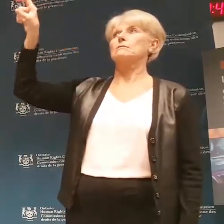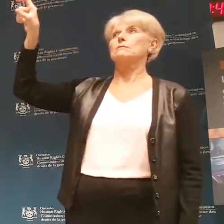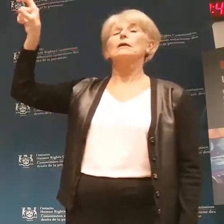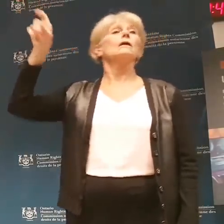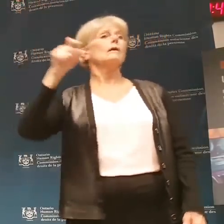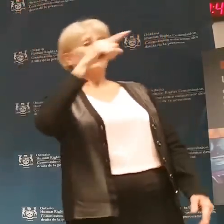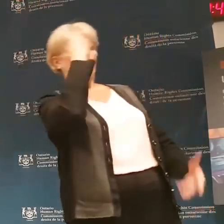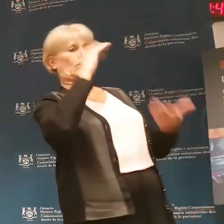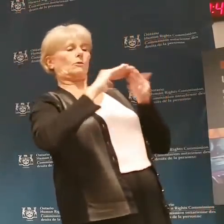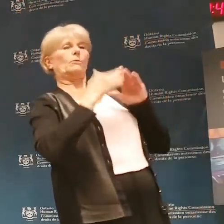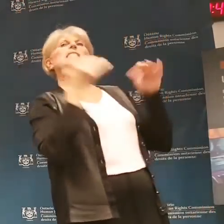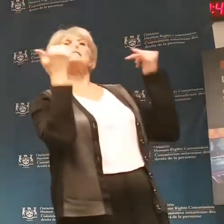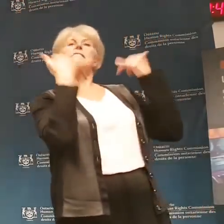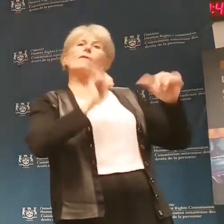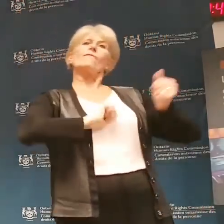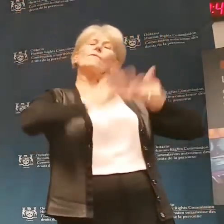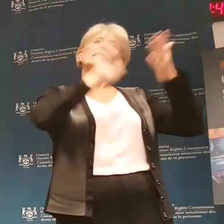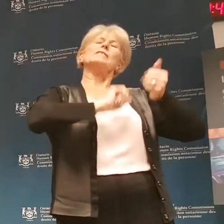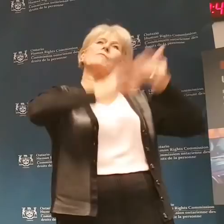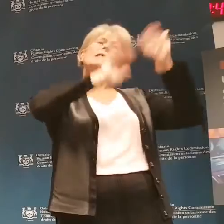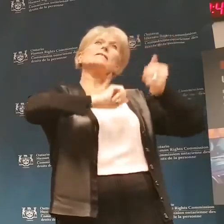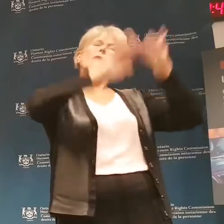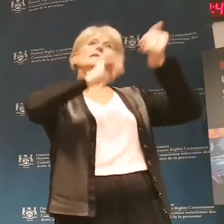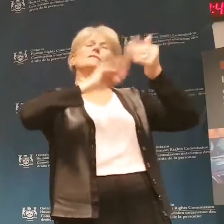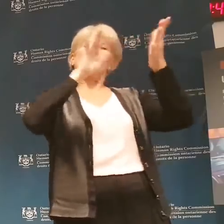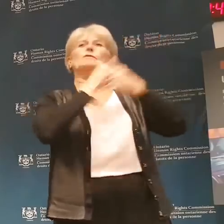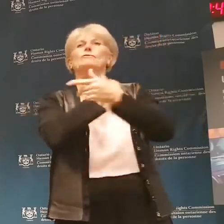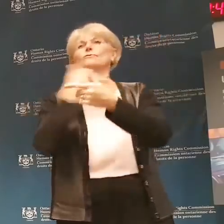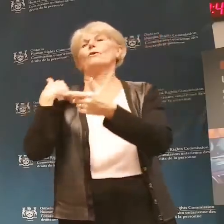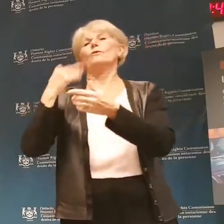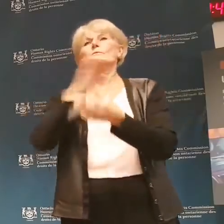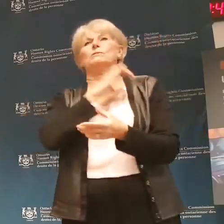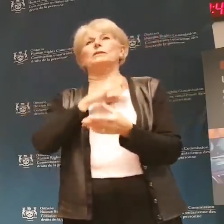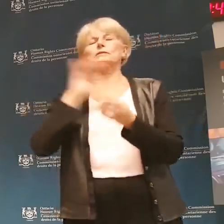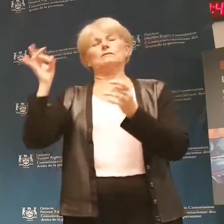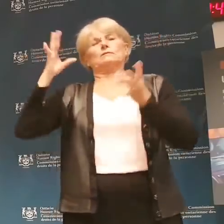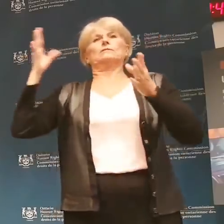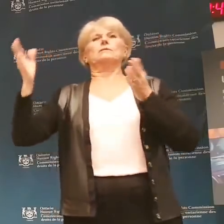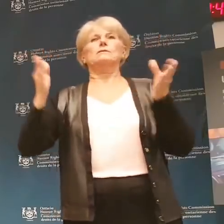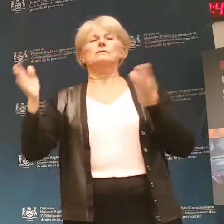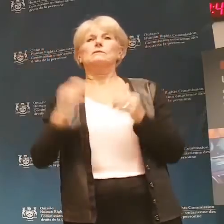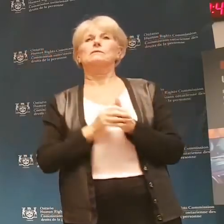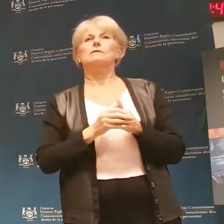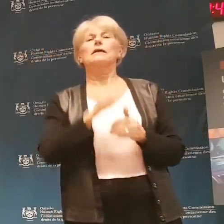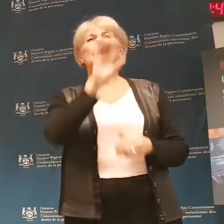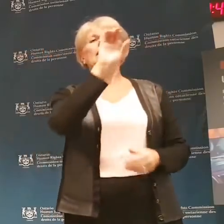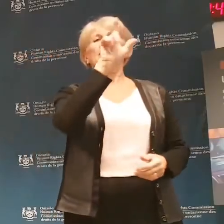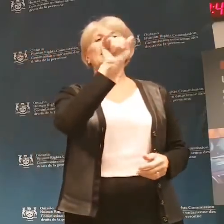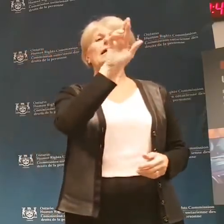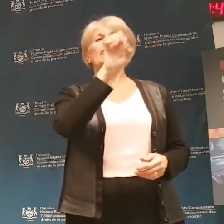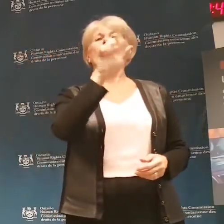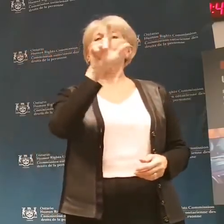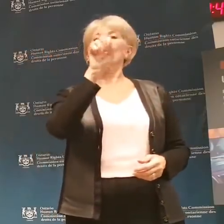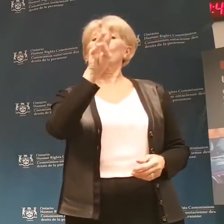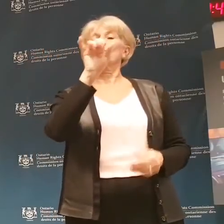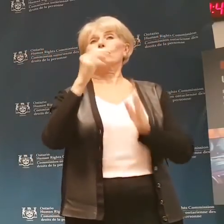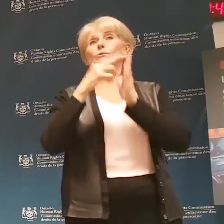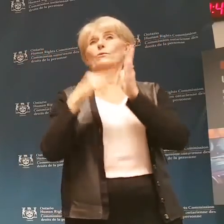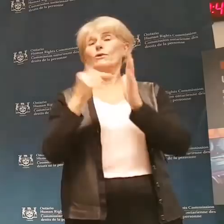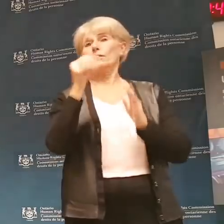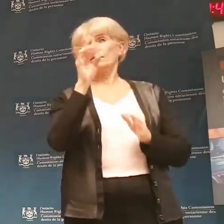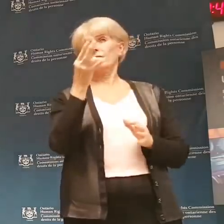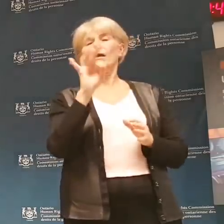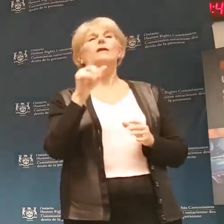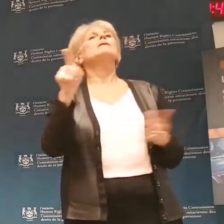community continues to face the savagery of Toronto police. The Claire Lewis report of 1989